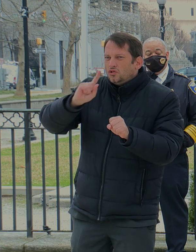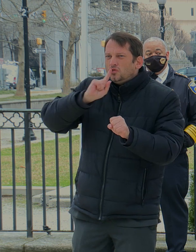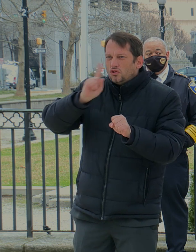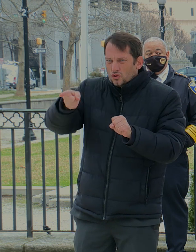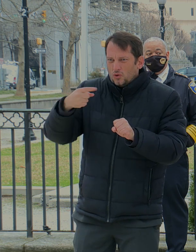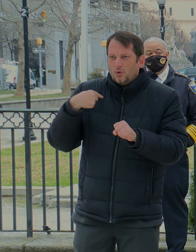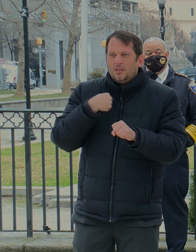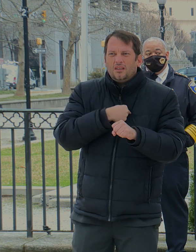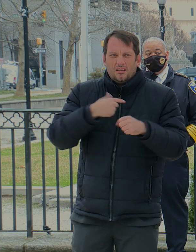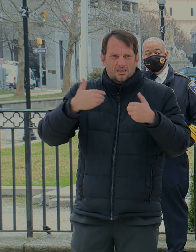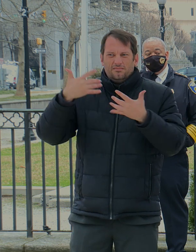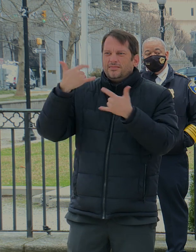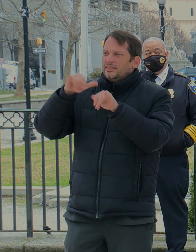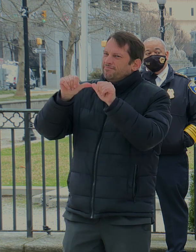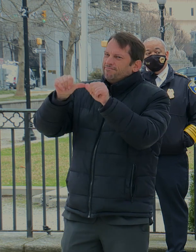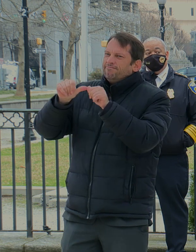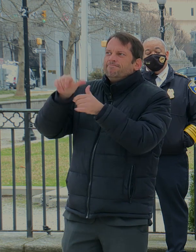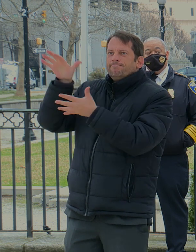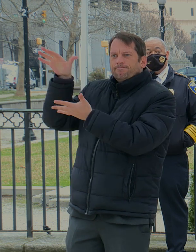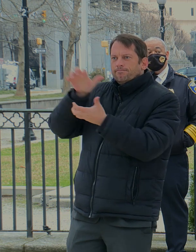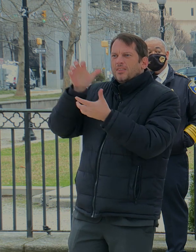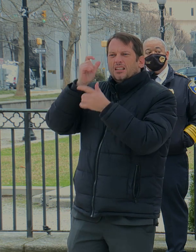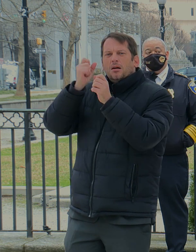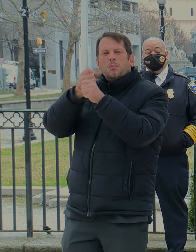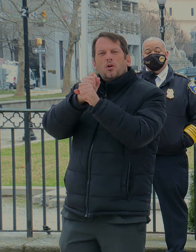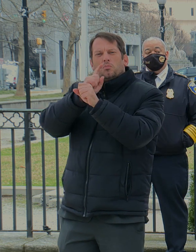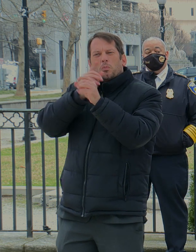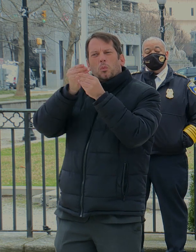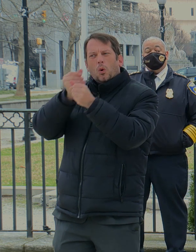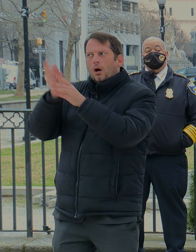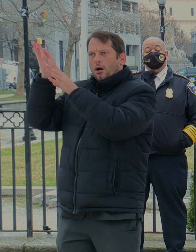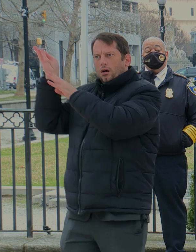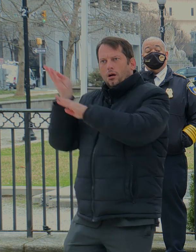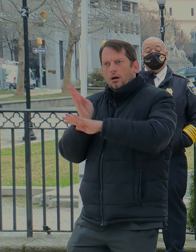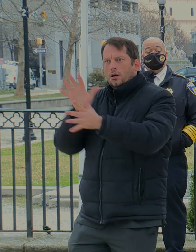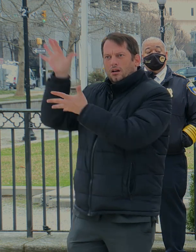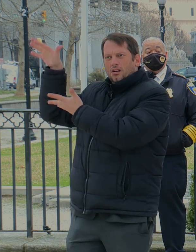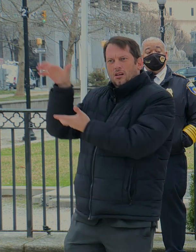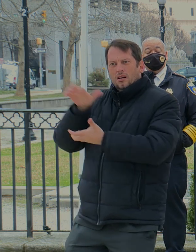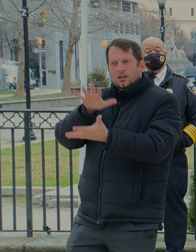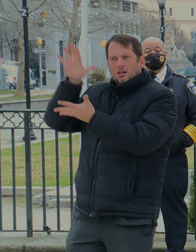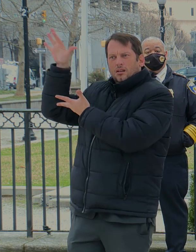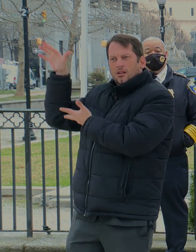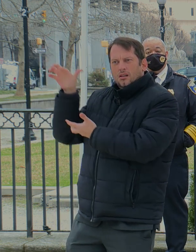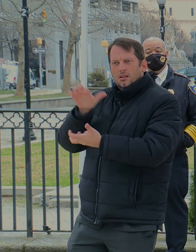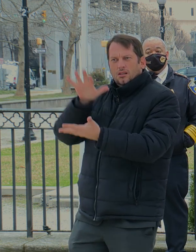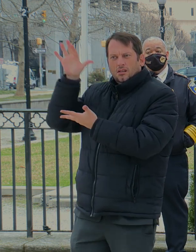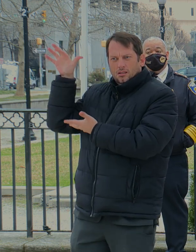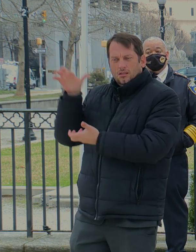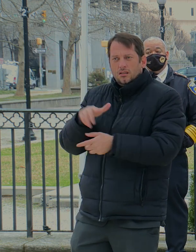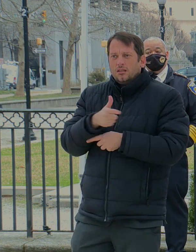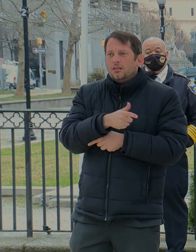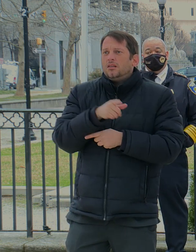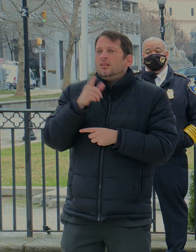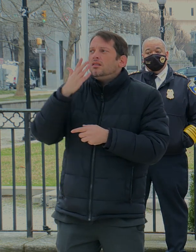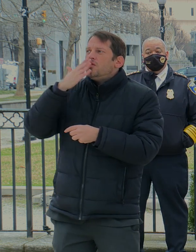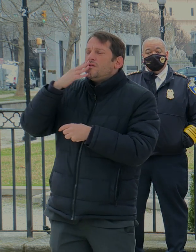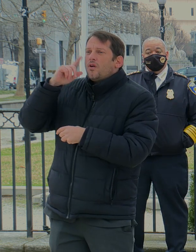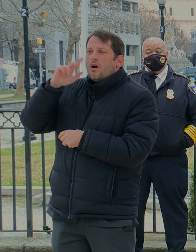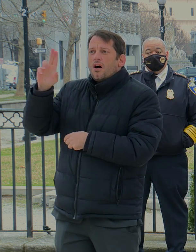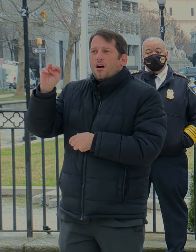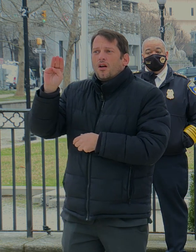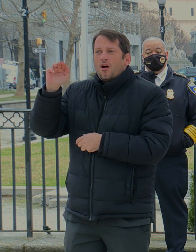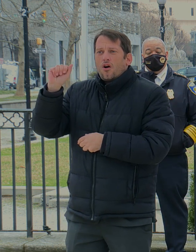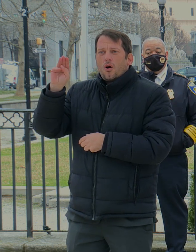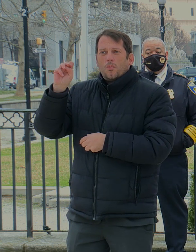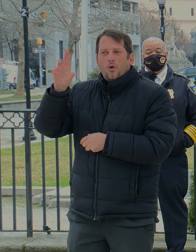city. I would also like to thank Under Armour at Port Covington campus for making their space available. Before we